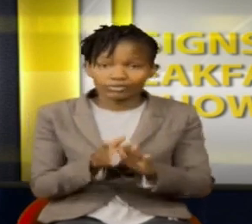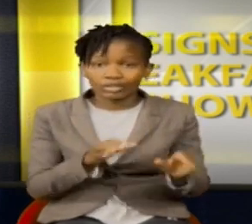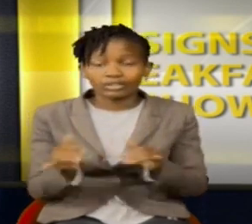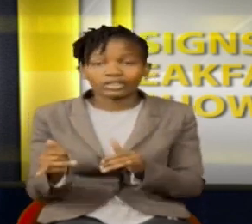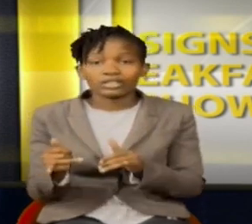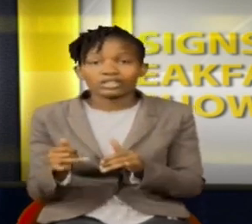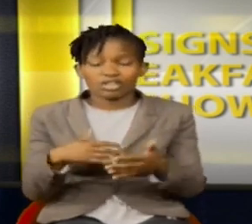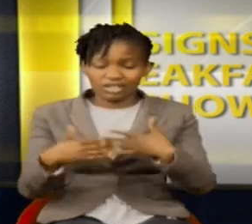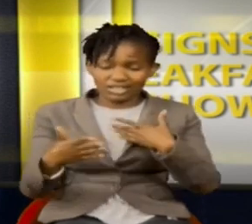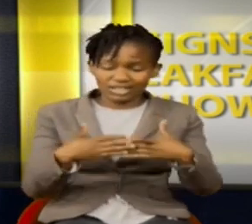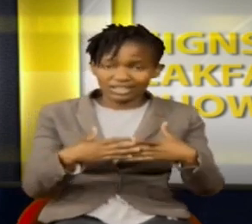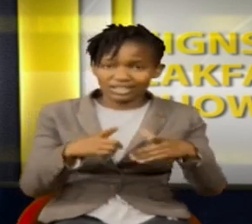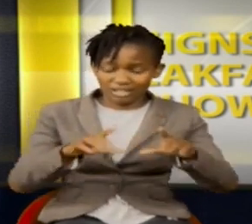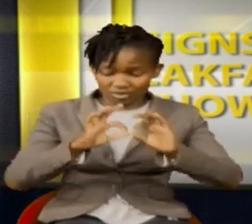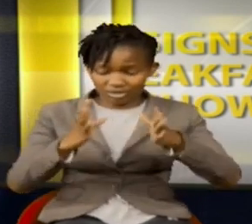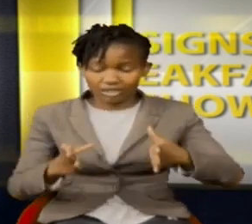interpreter to